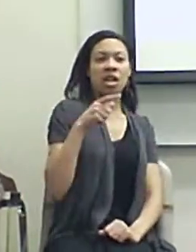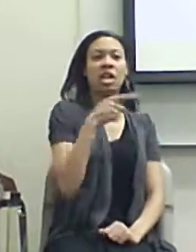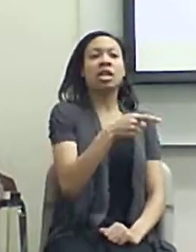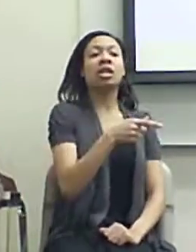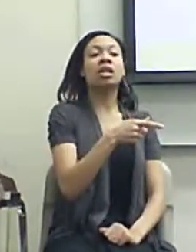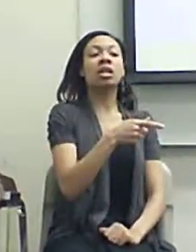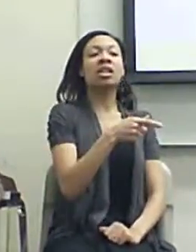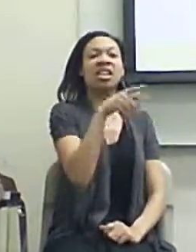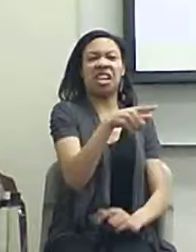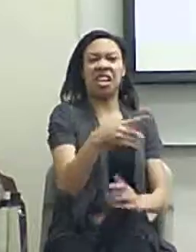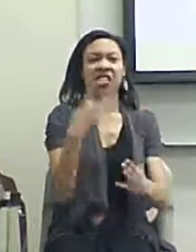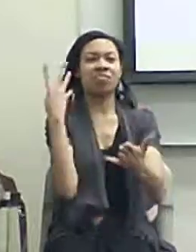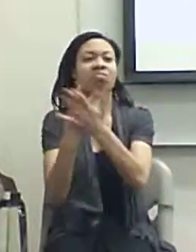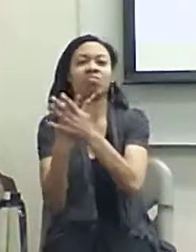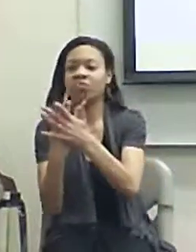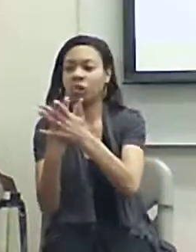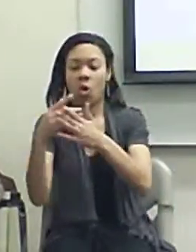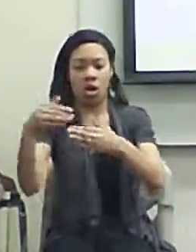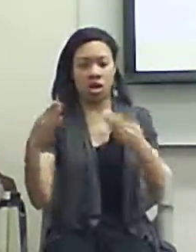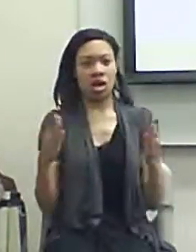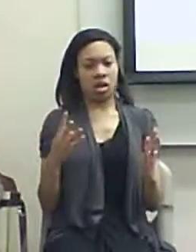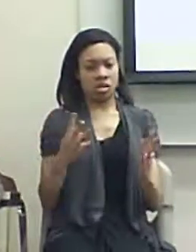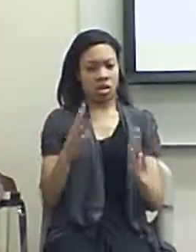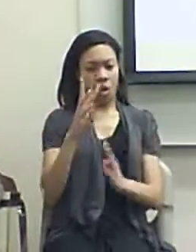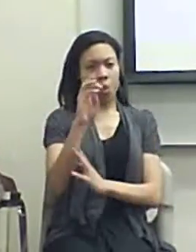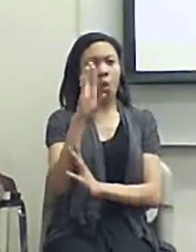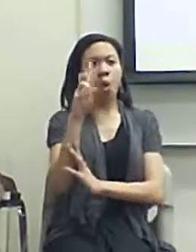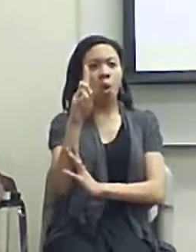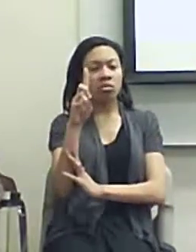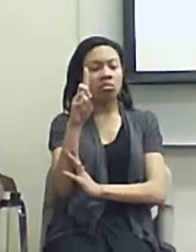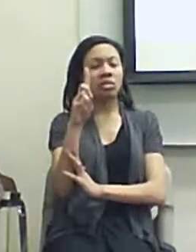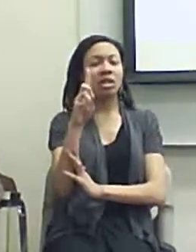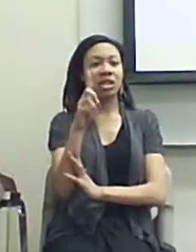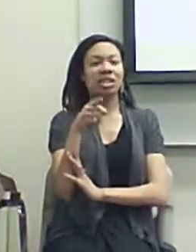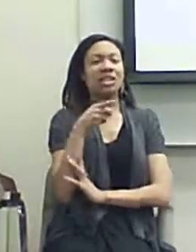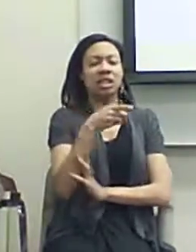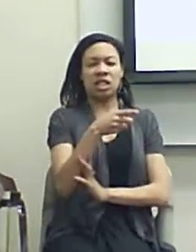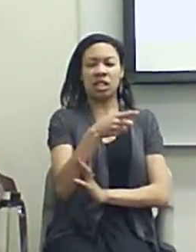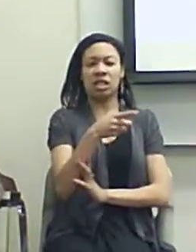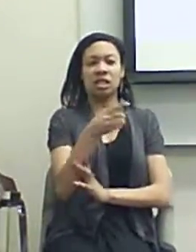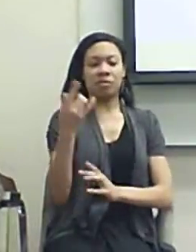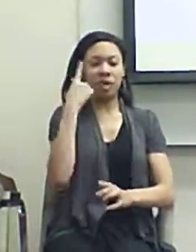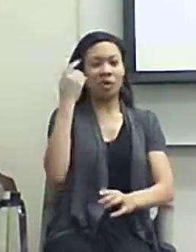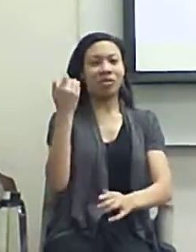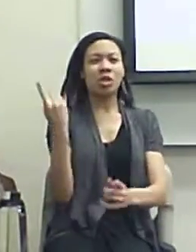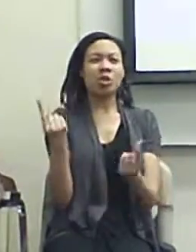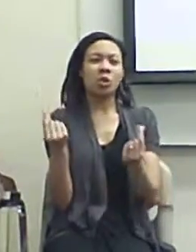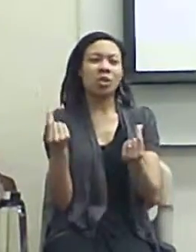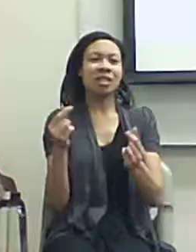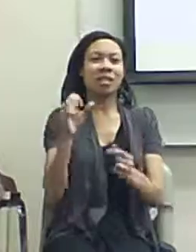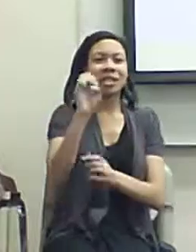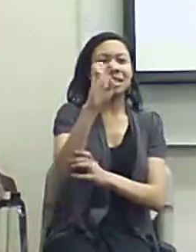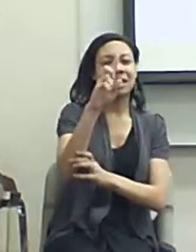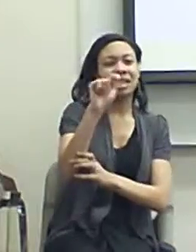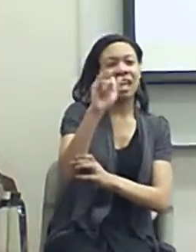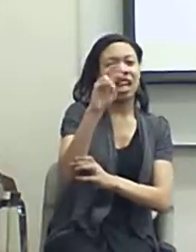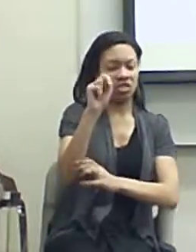in locked wards or in jails, and that's oftentimes why they do some sedation. For her,